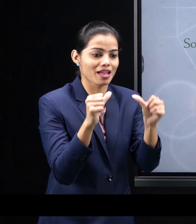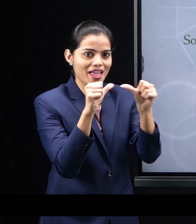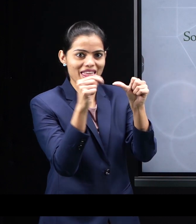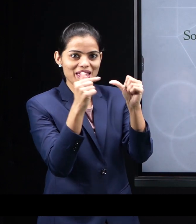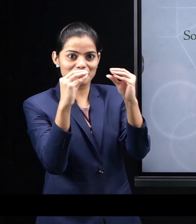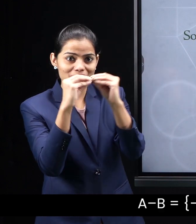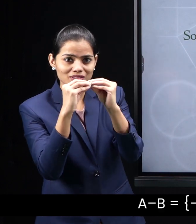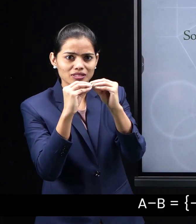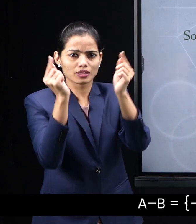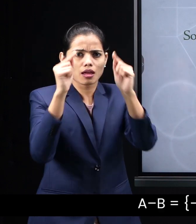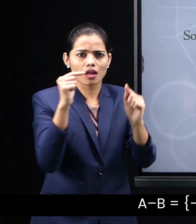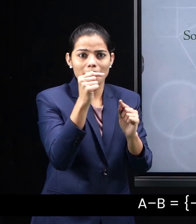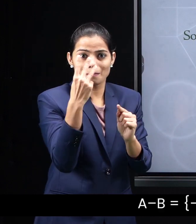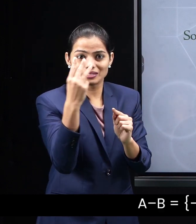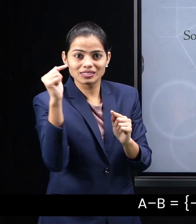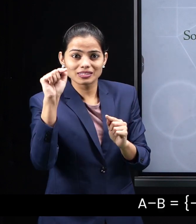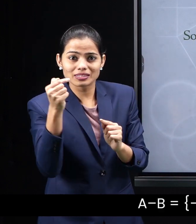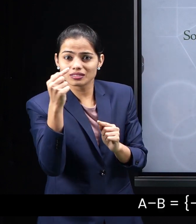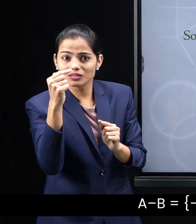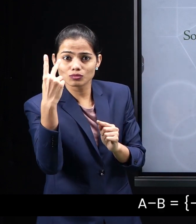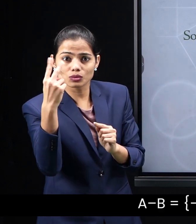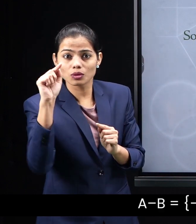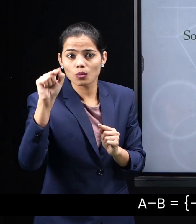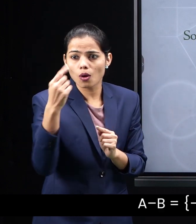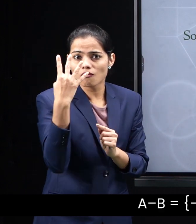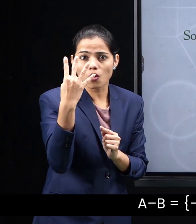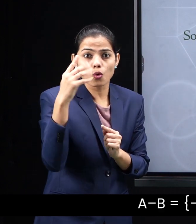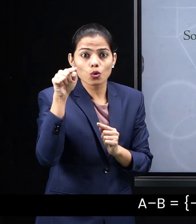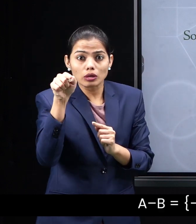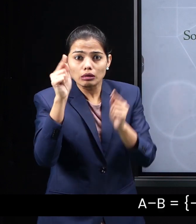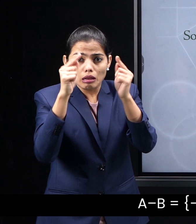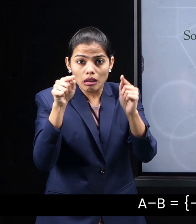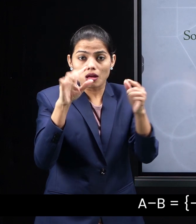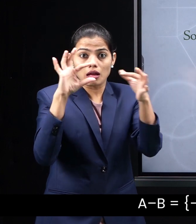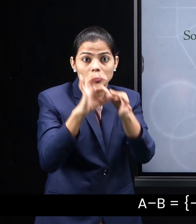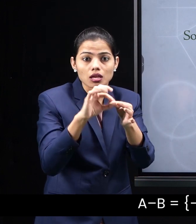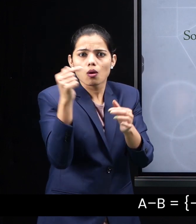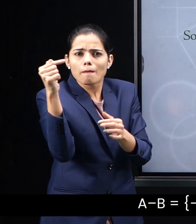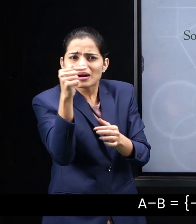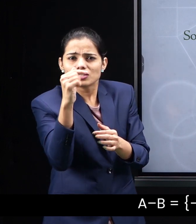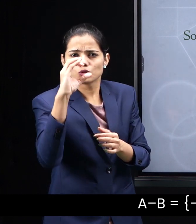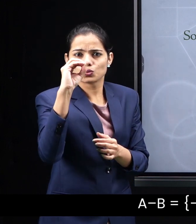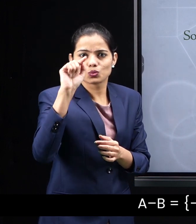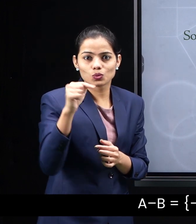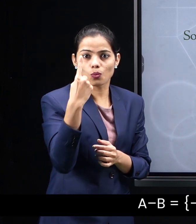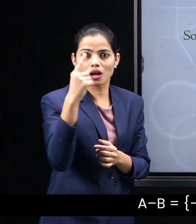Solution. A minus B is equal to minus 3, minus 2, 1, 4, minus